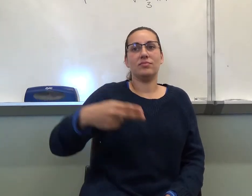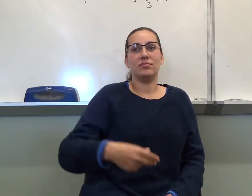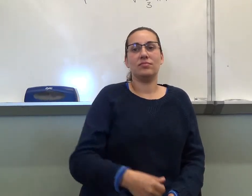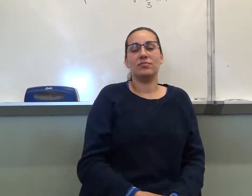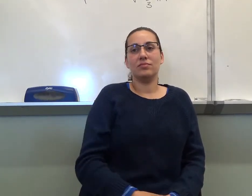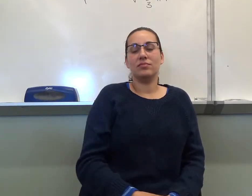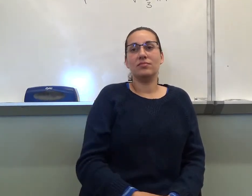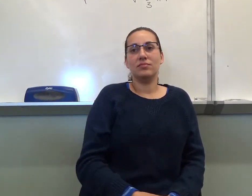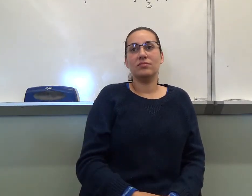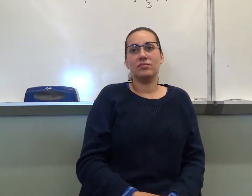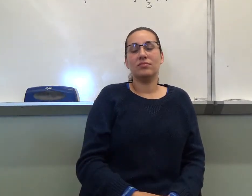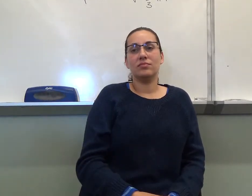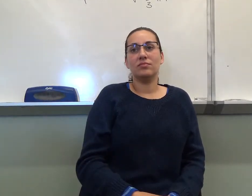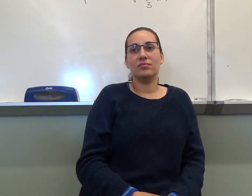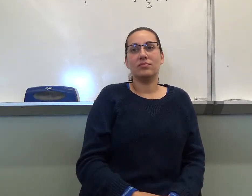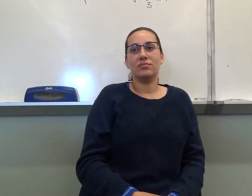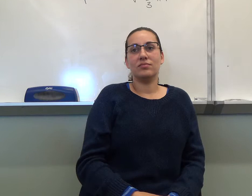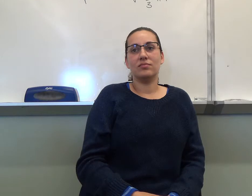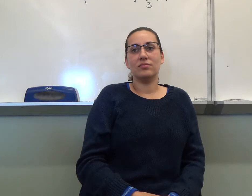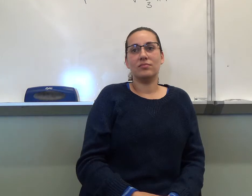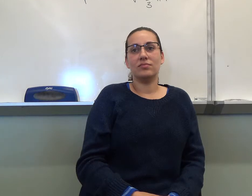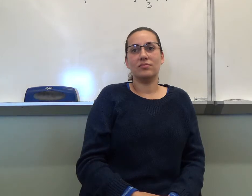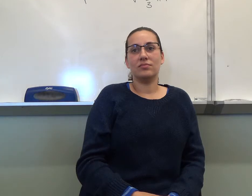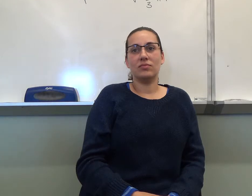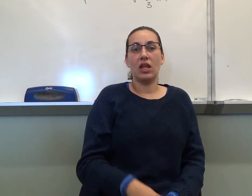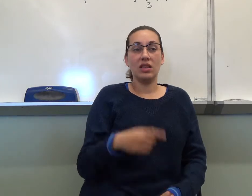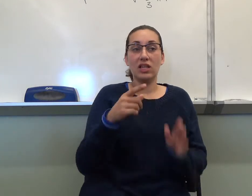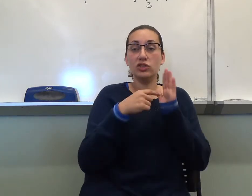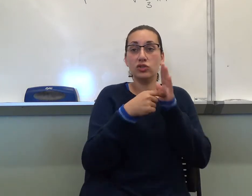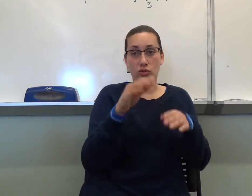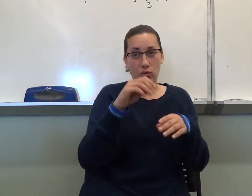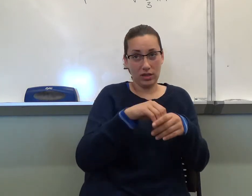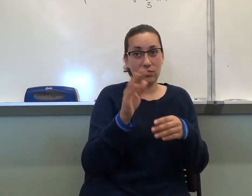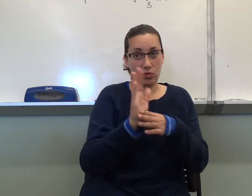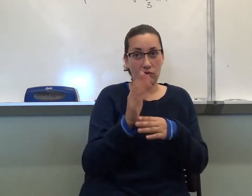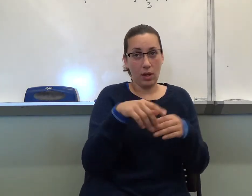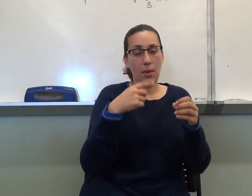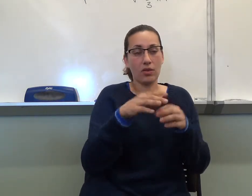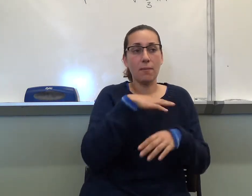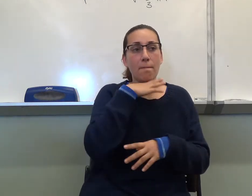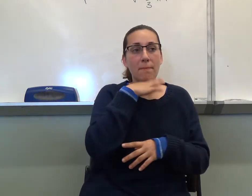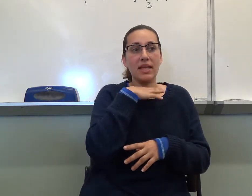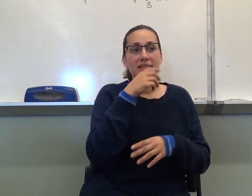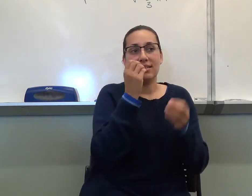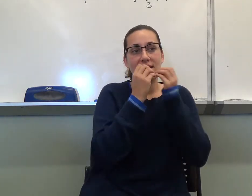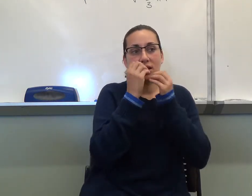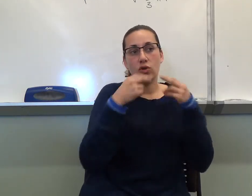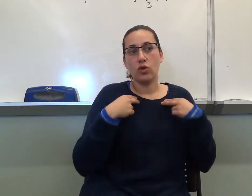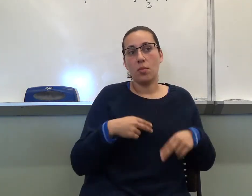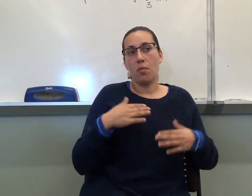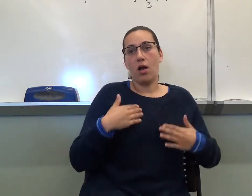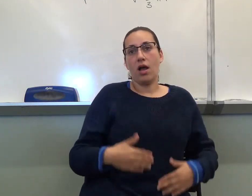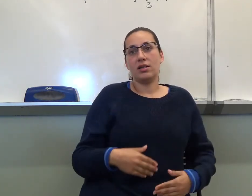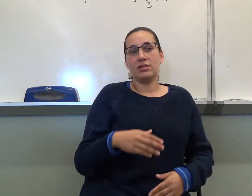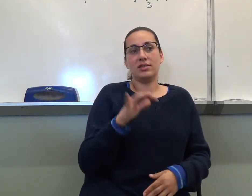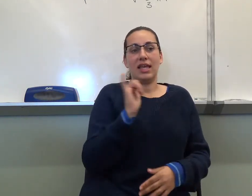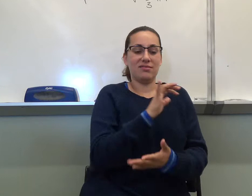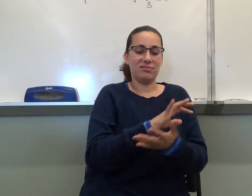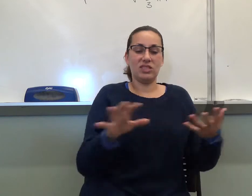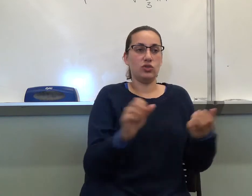just a choice. You don't have to do that. So the very first one is Katrina, and then we have Fran, and